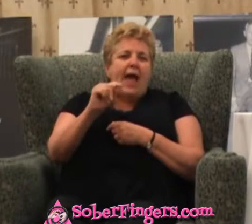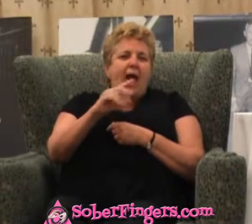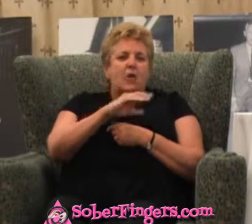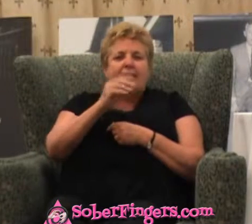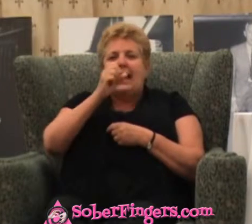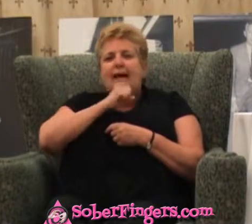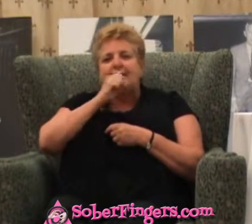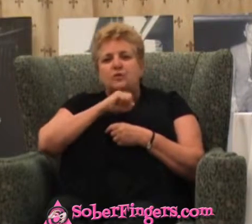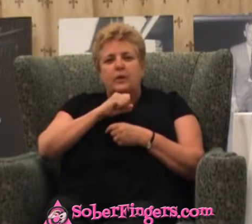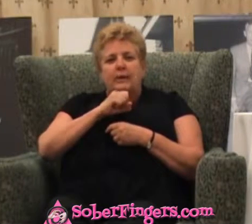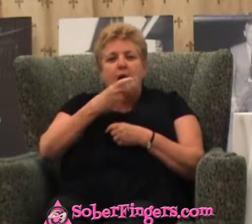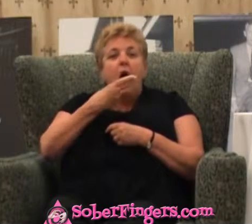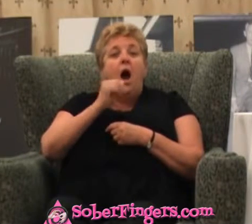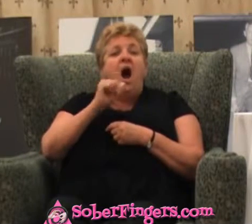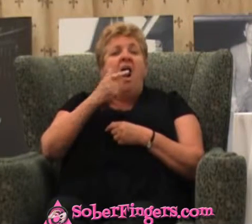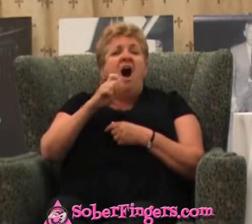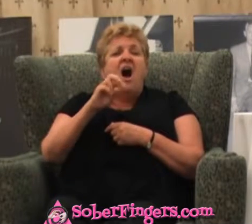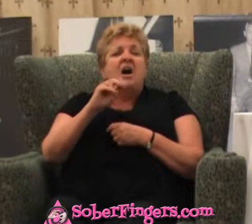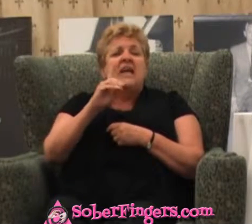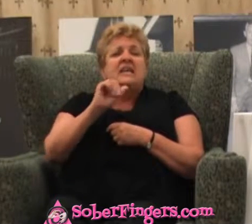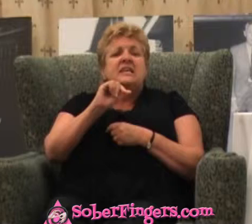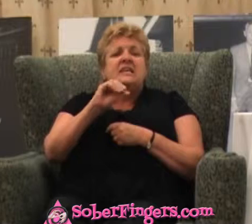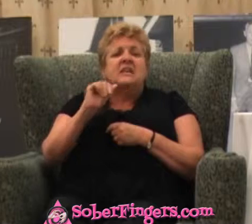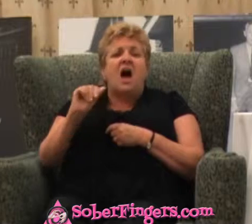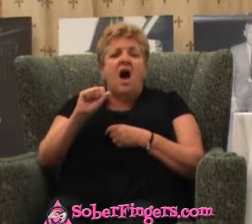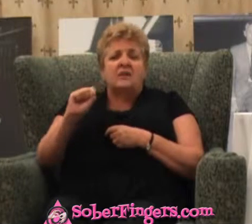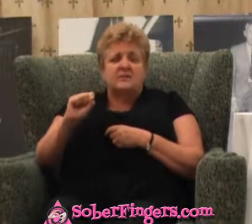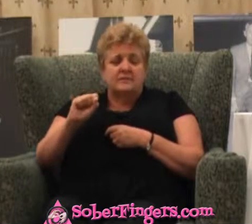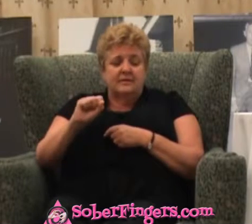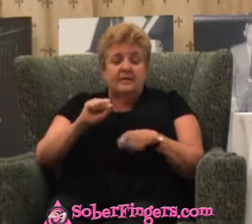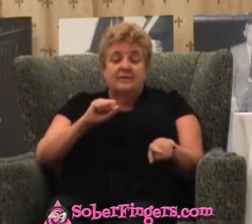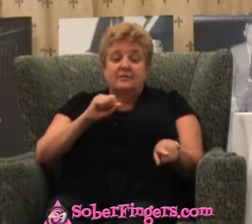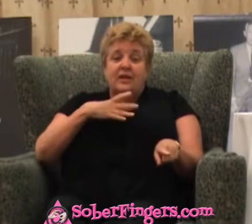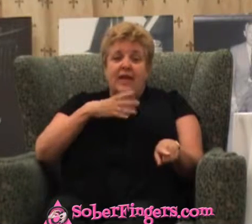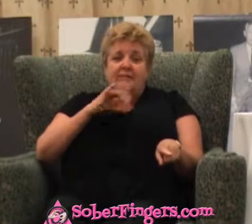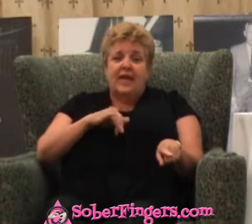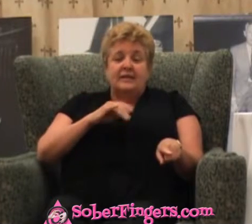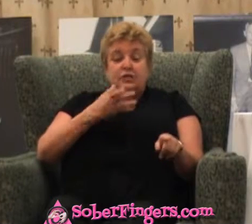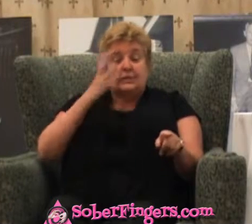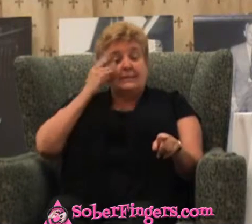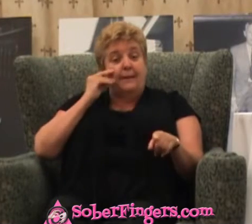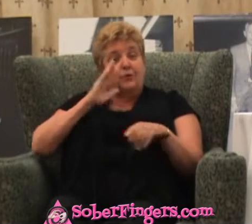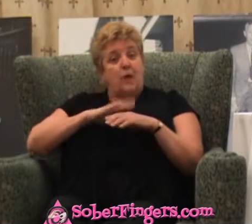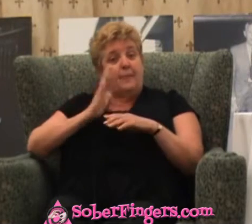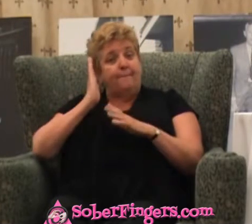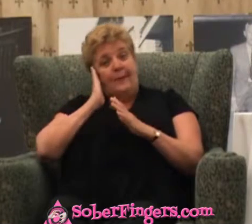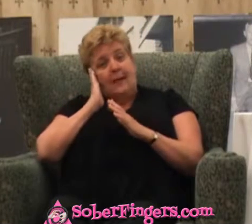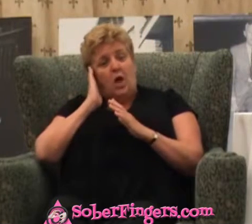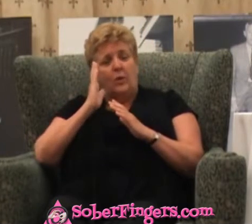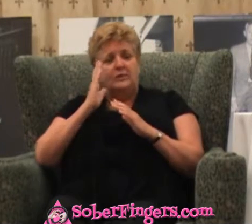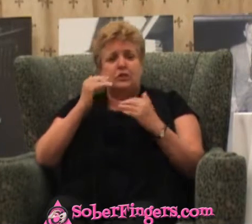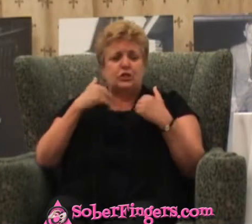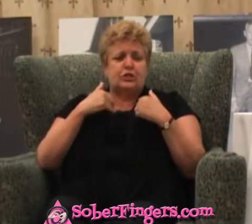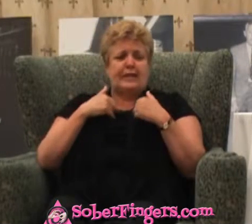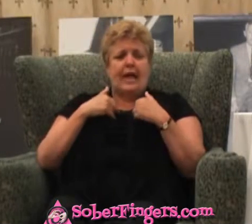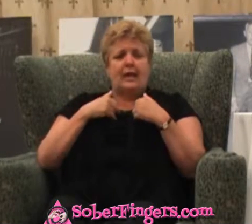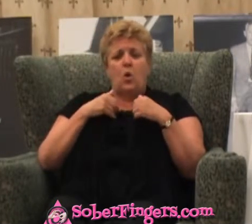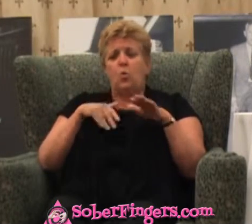favorite. And she slept right here on my pillow, and she had a pet walker and a nutritionist, and